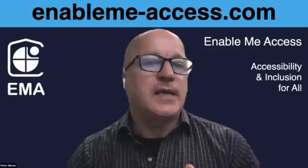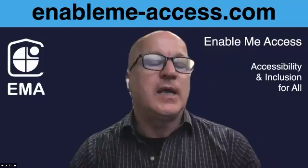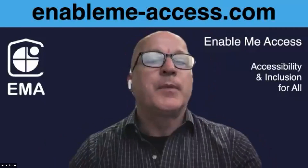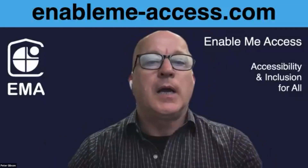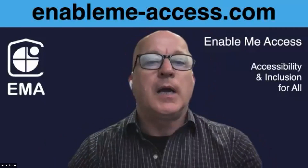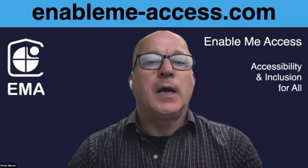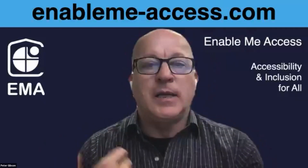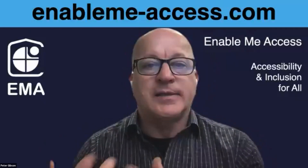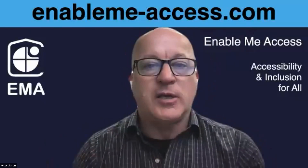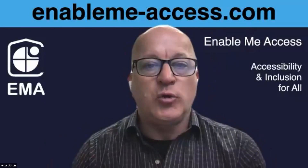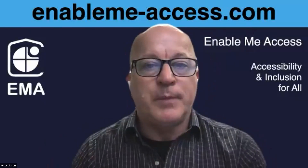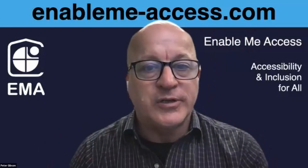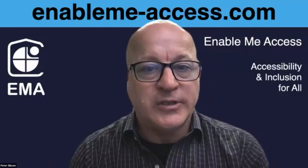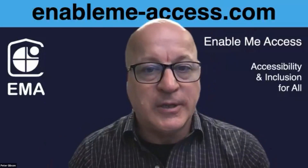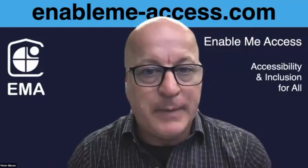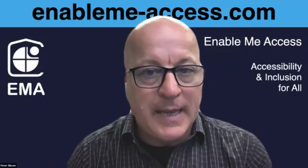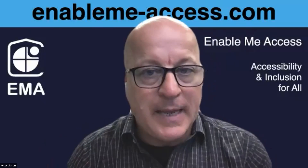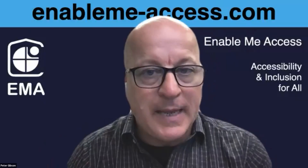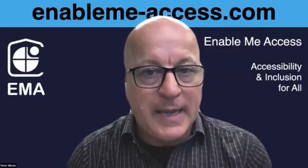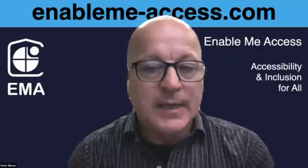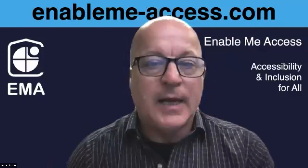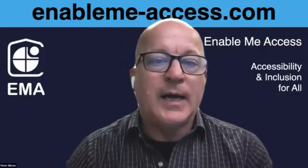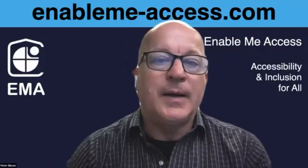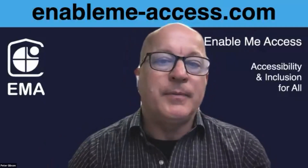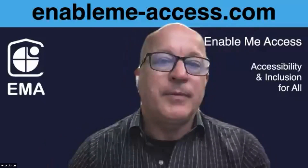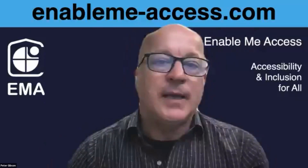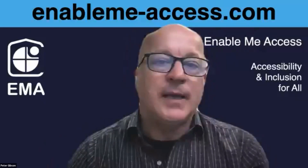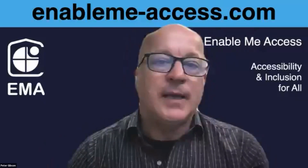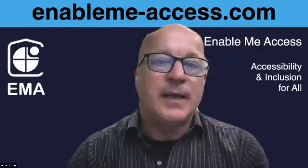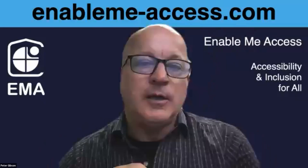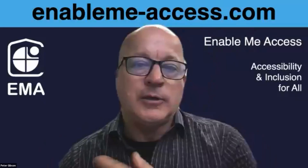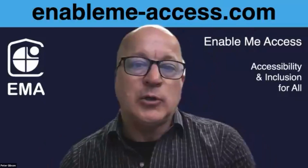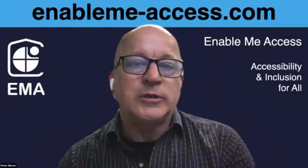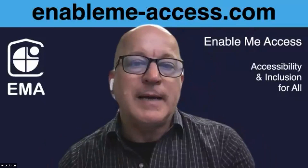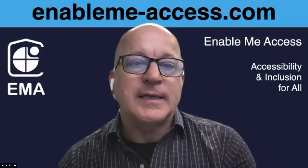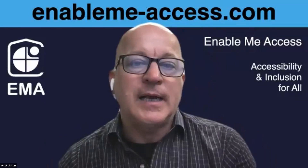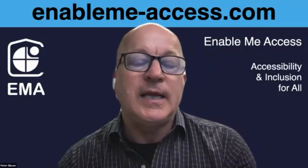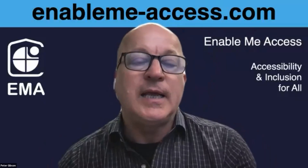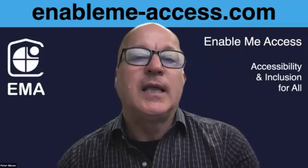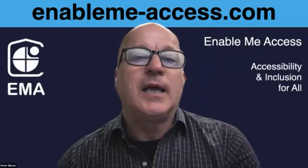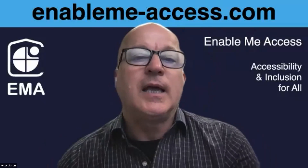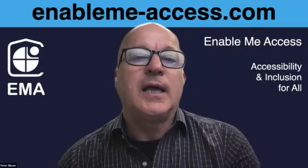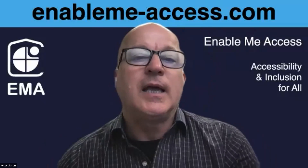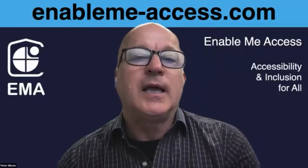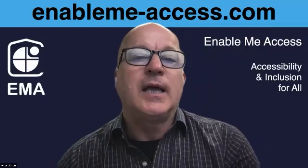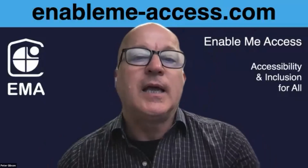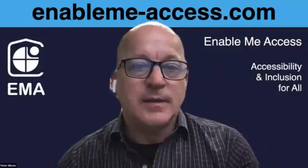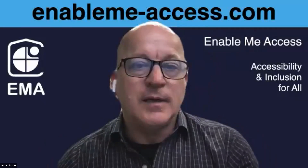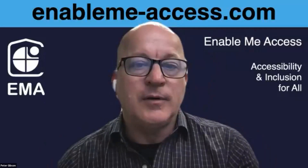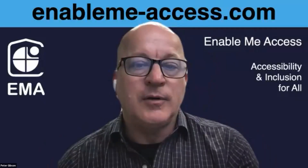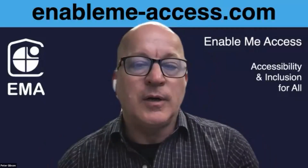let's say you posted a complaint that it would automatically